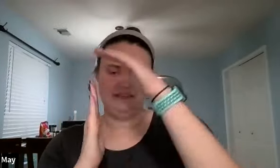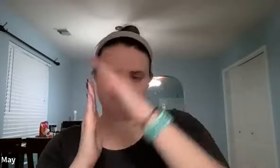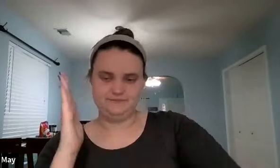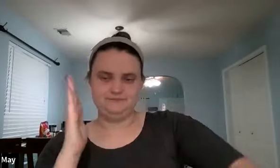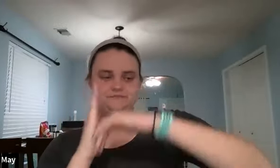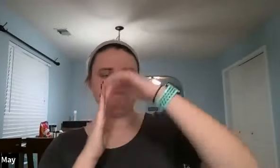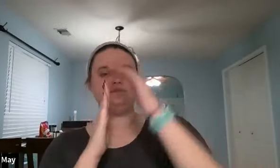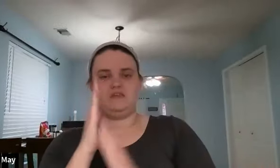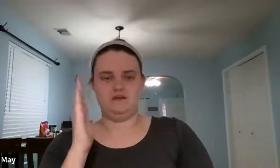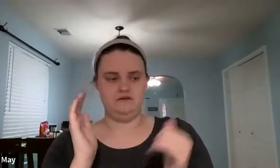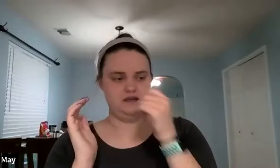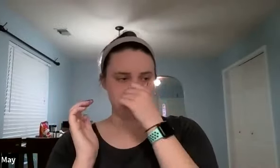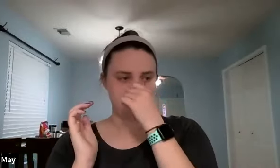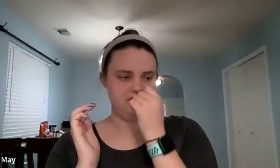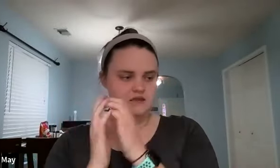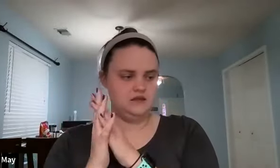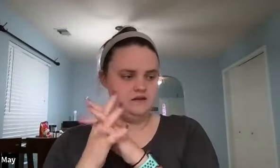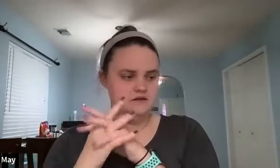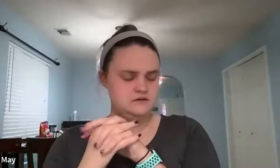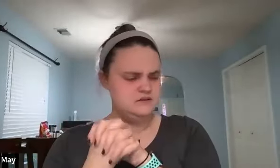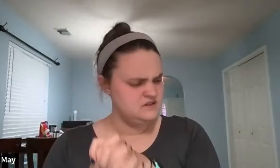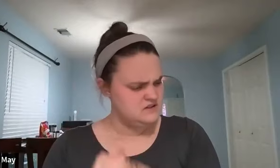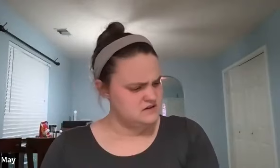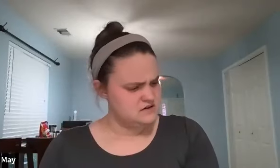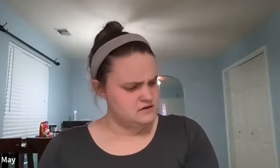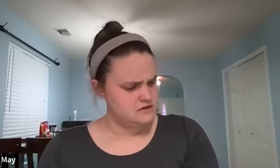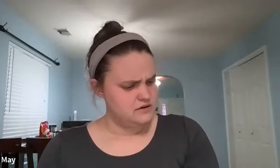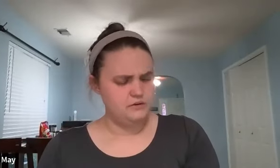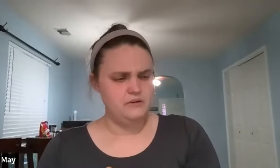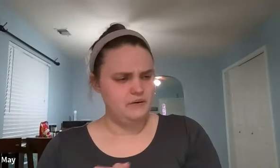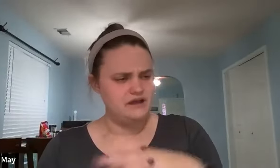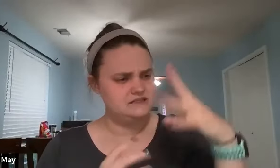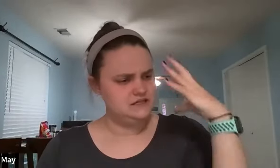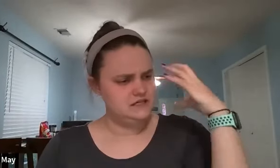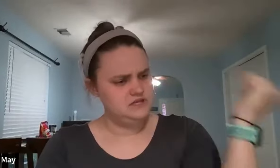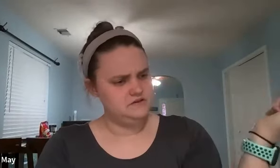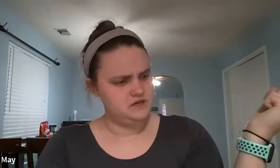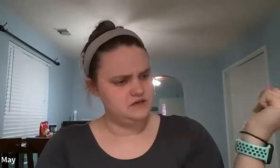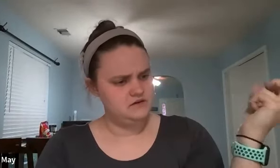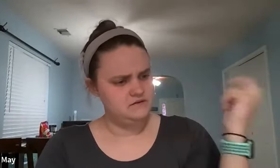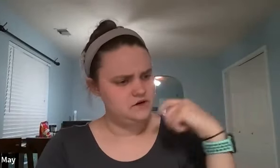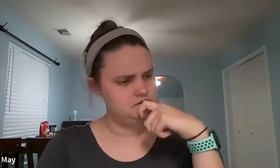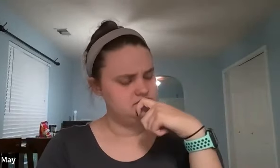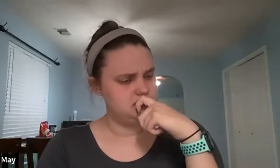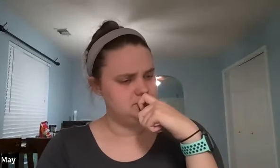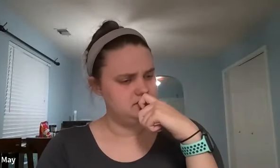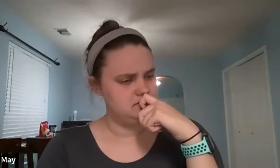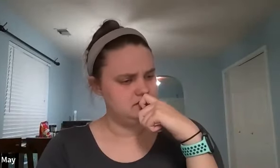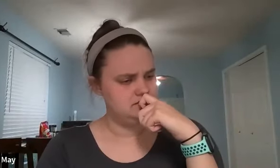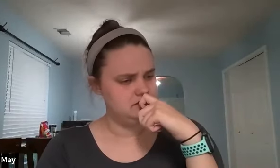Paint. All right. And then, oh, why does it keep leaving me? The verbs keep leaving